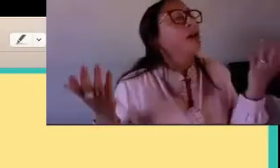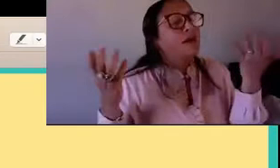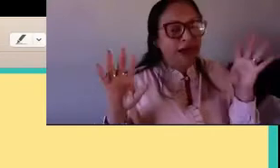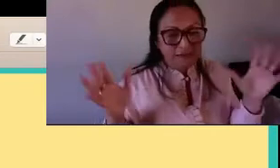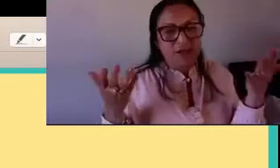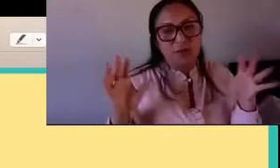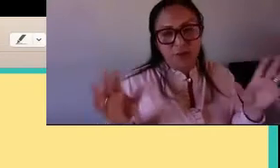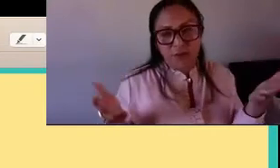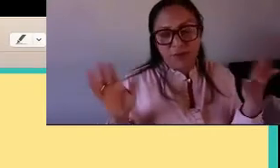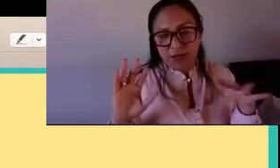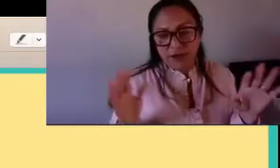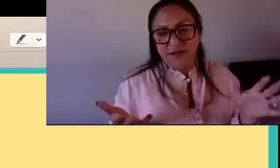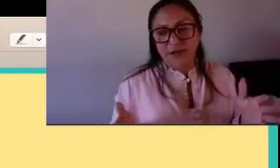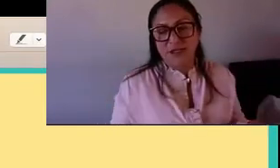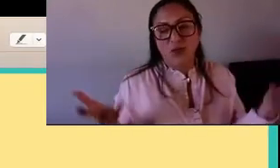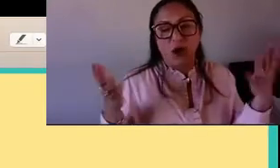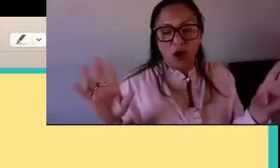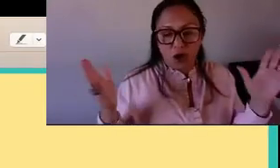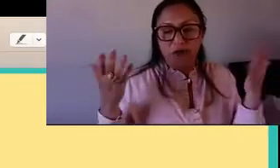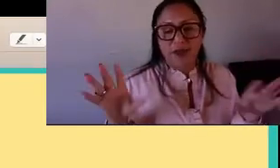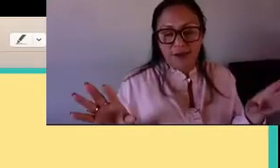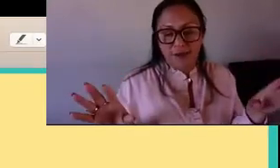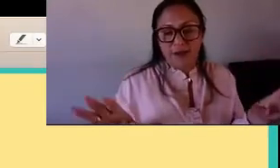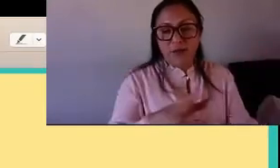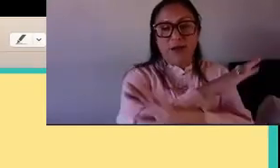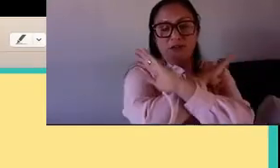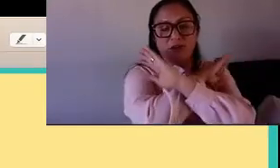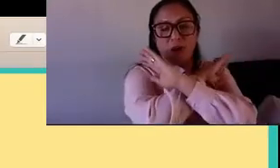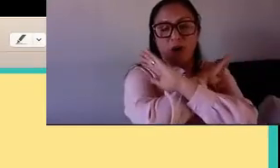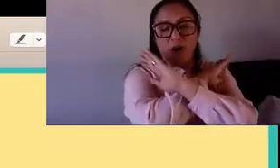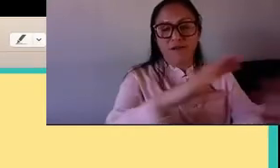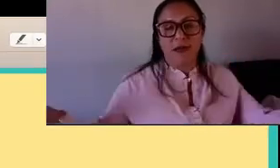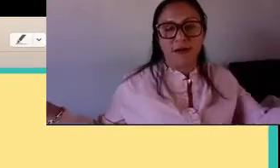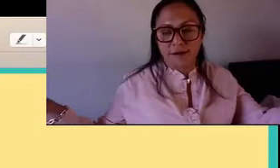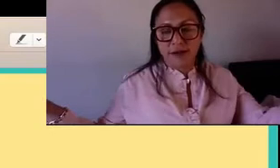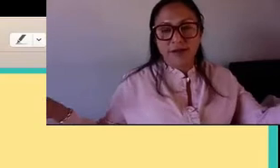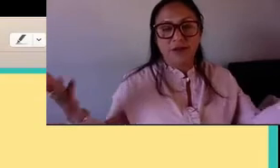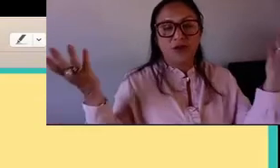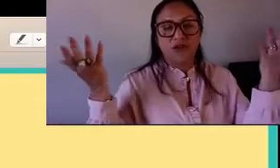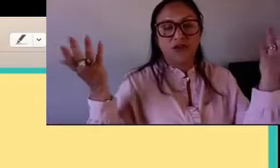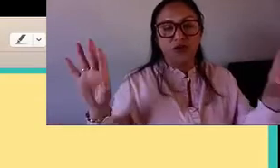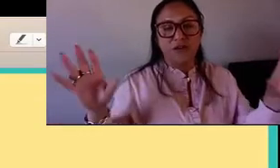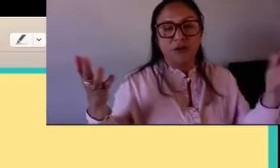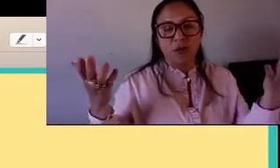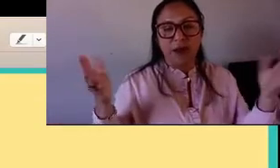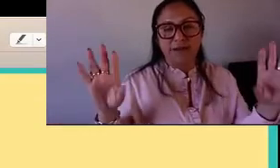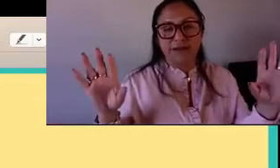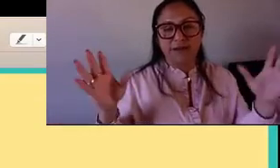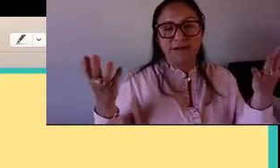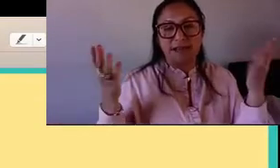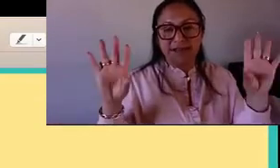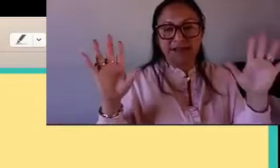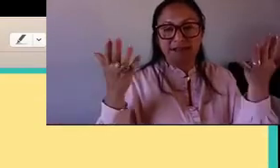more, that's also a great one that you can start to do all done. We also do all done. So there's 2 different